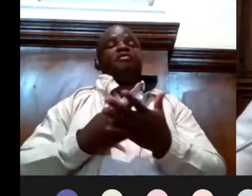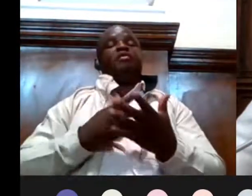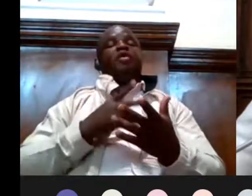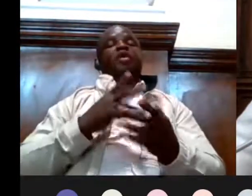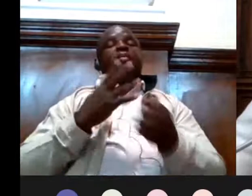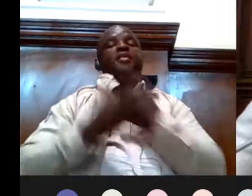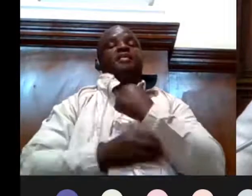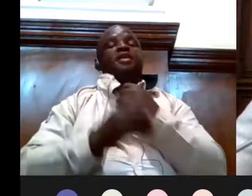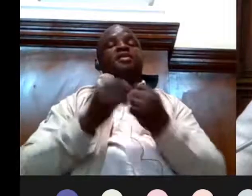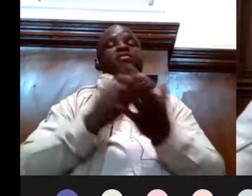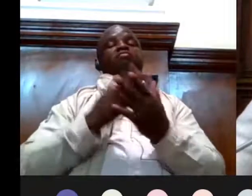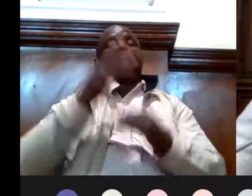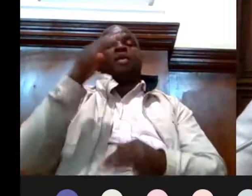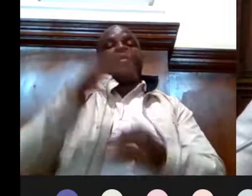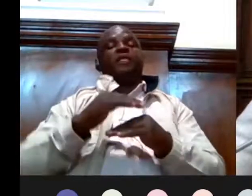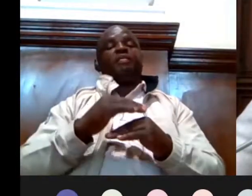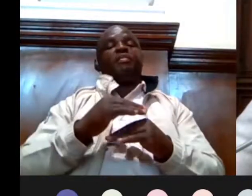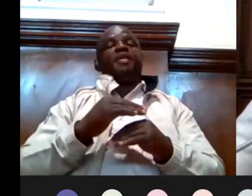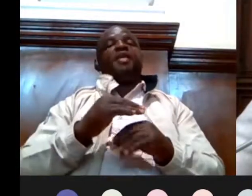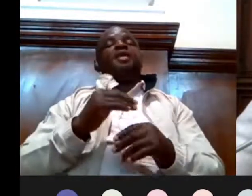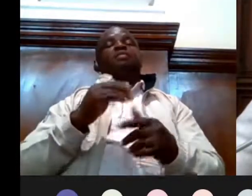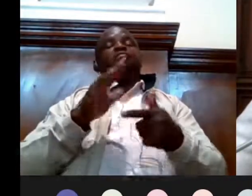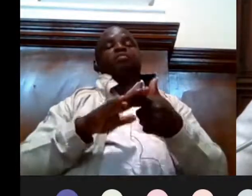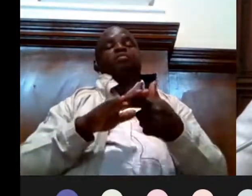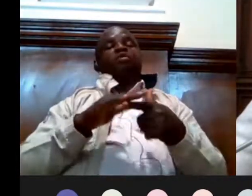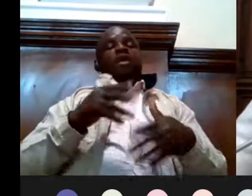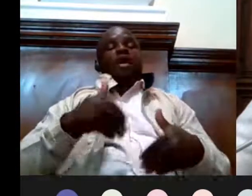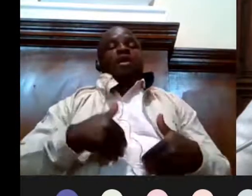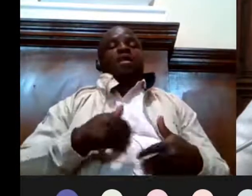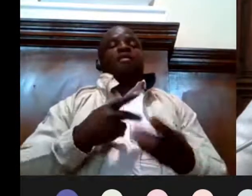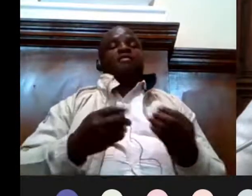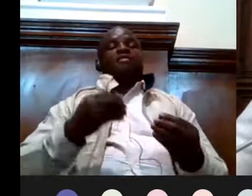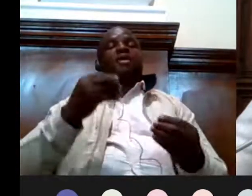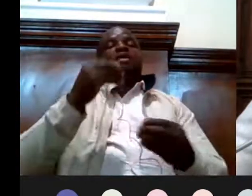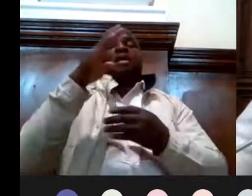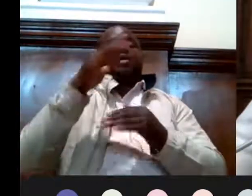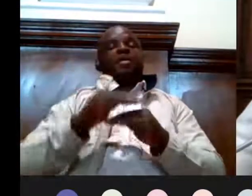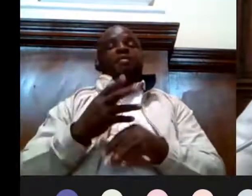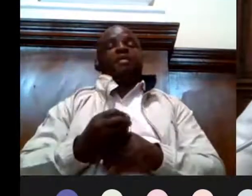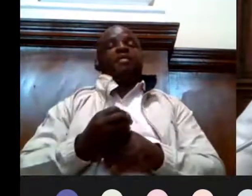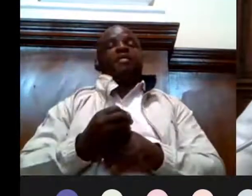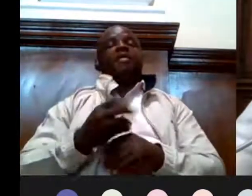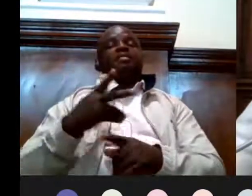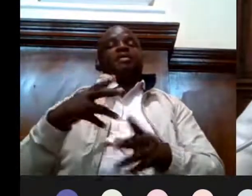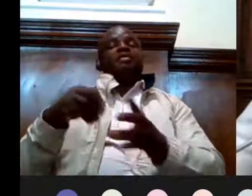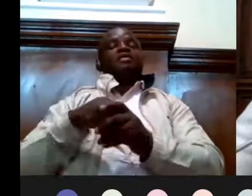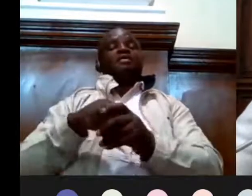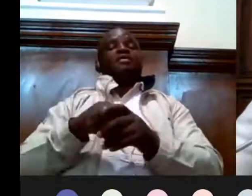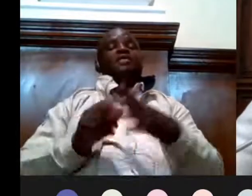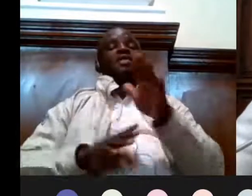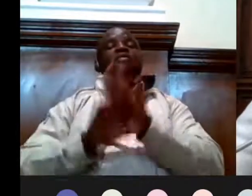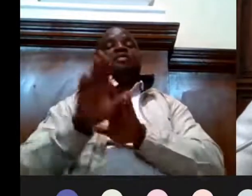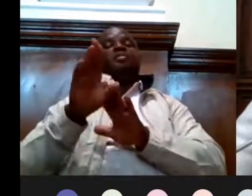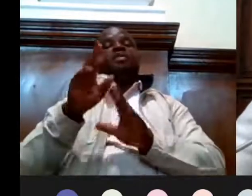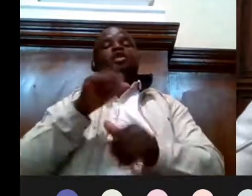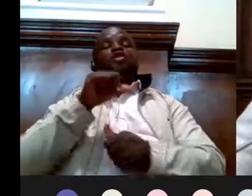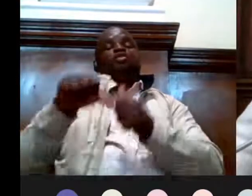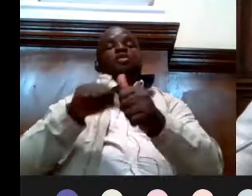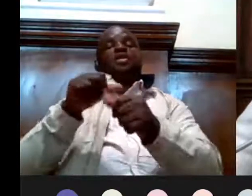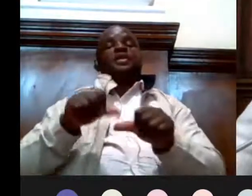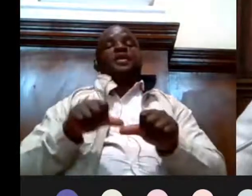poverty, reducing hunger among their children, and contributing to social stability in